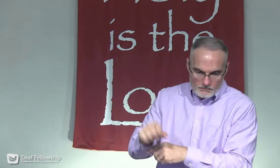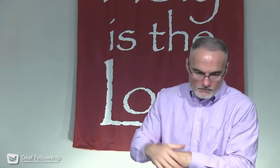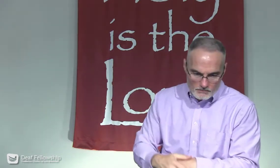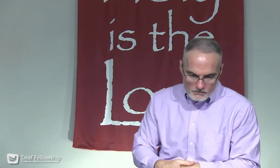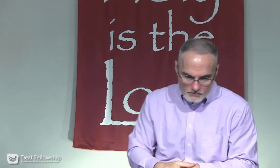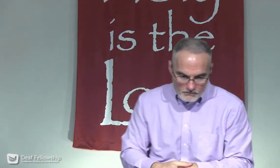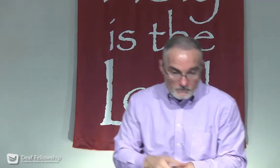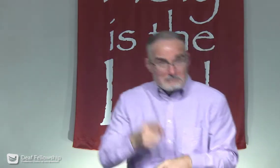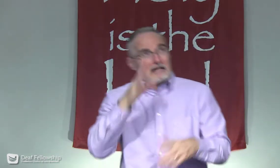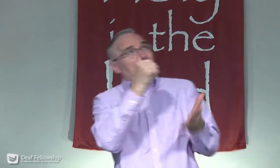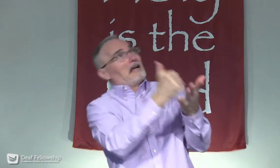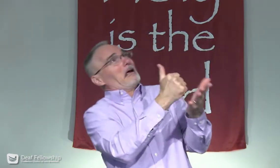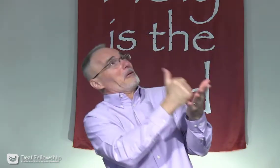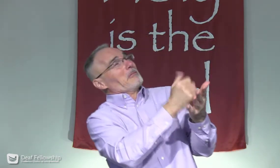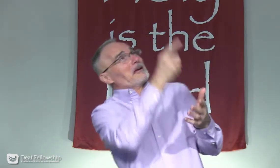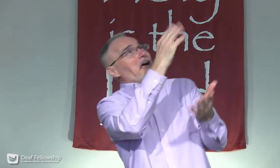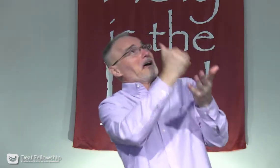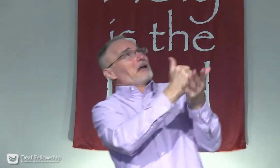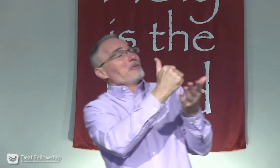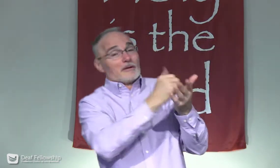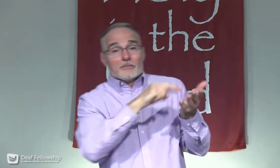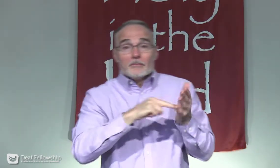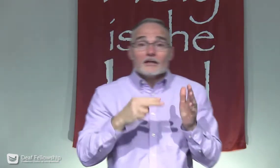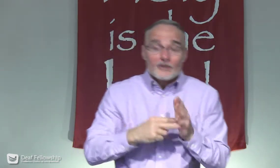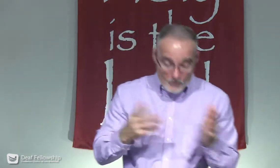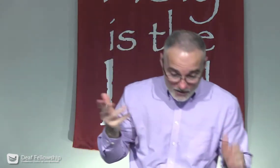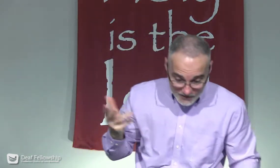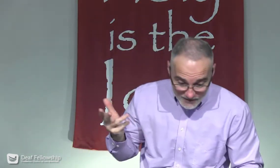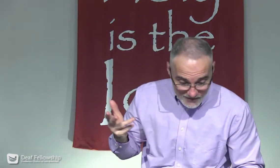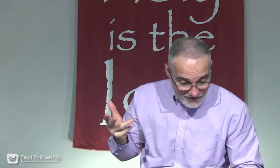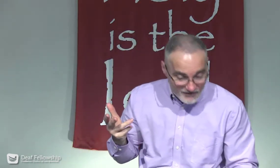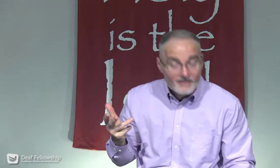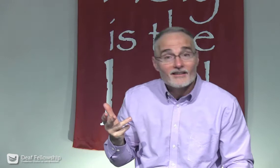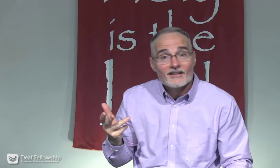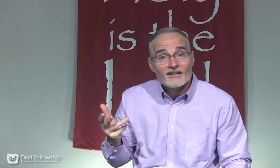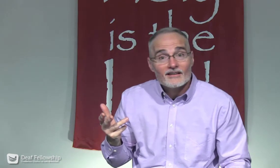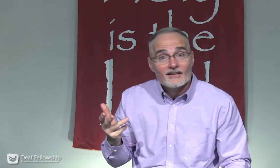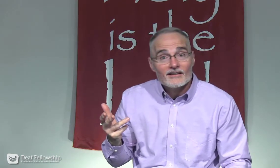We create huge messes, for example, and then we ask God to help us.